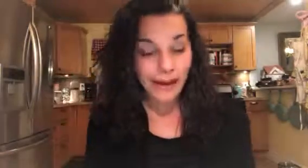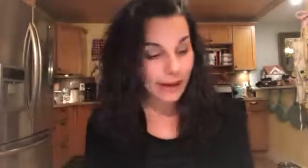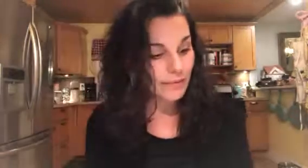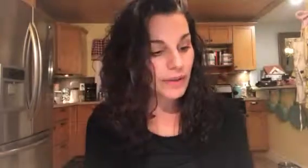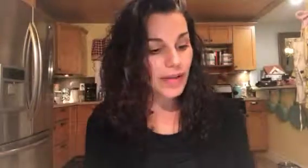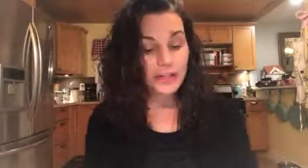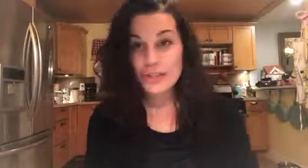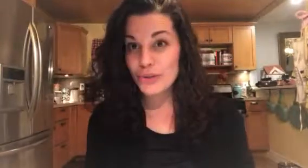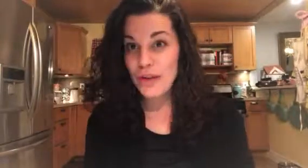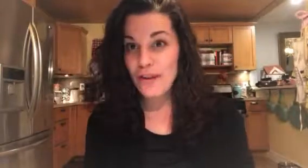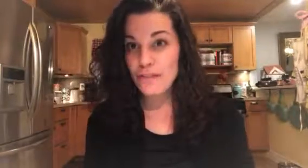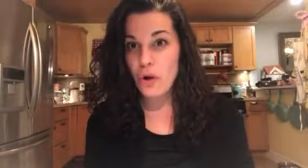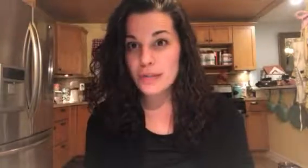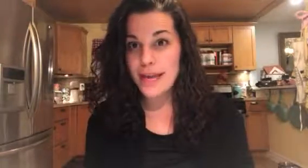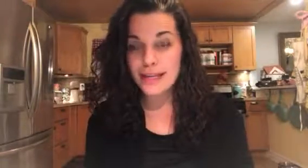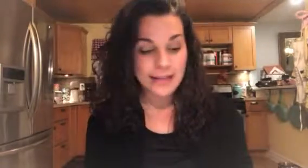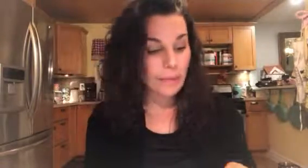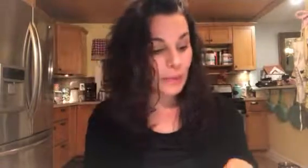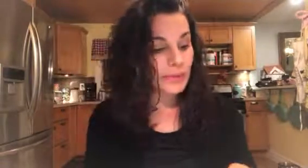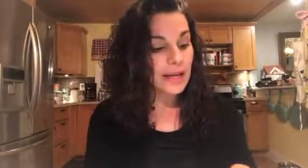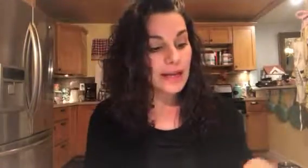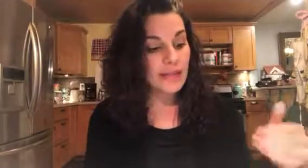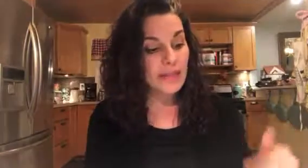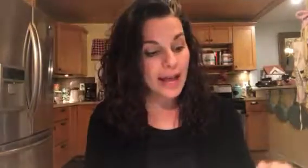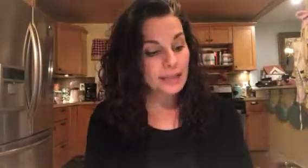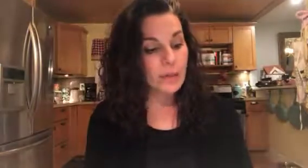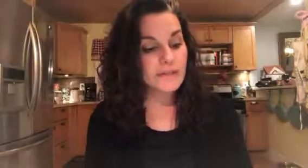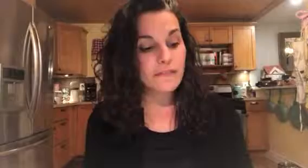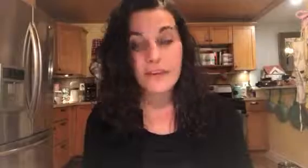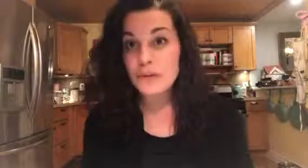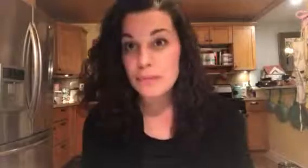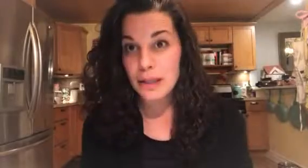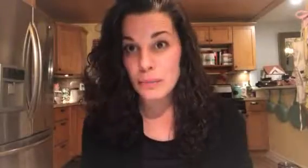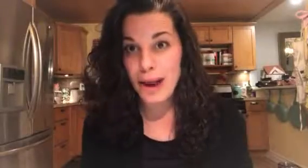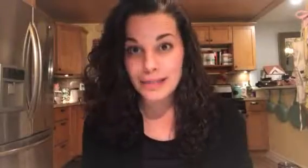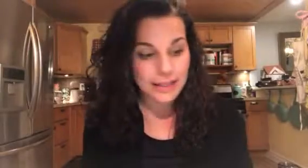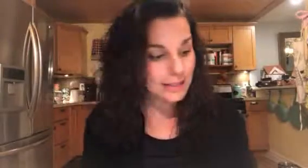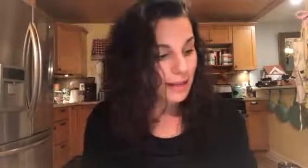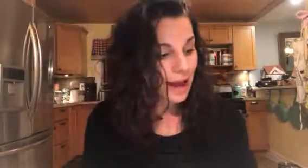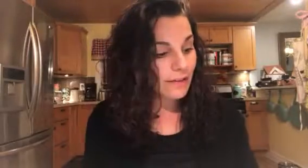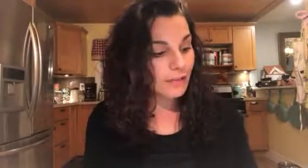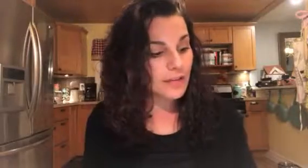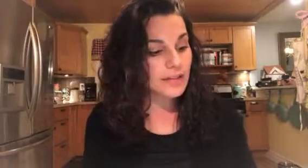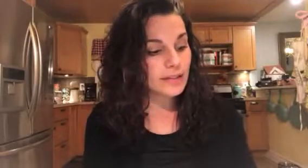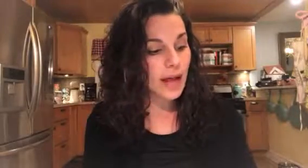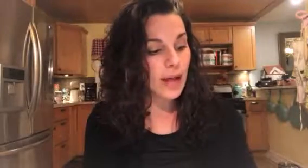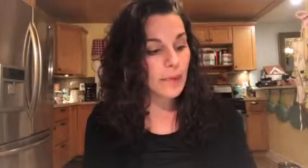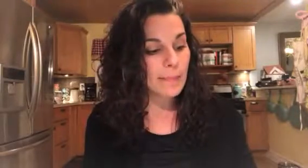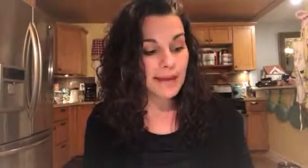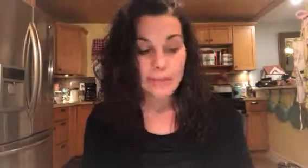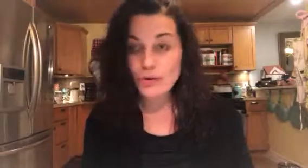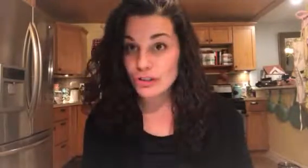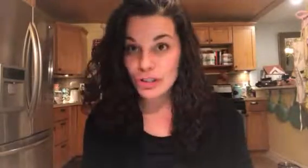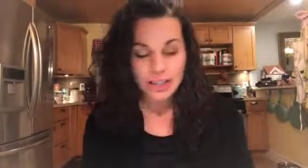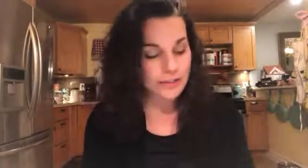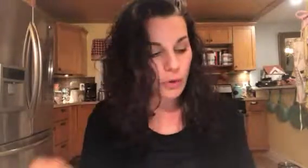okay? And you're gonna do that for all 10 examples. Then the next one is a fingerspelling practice. And for this, a man named Christian is going to